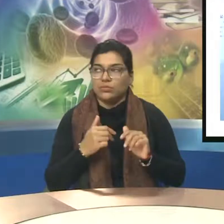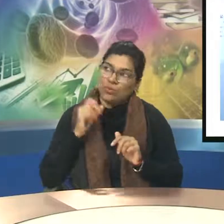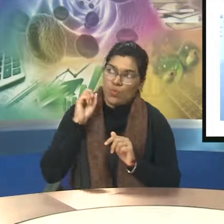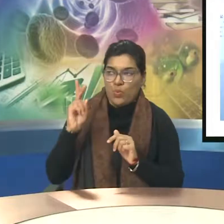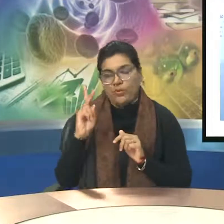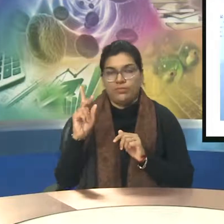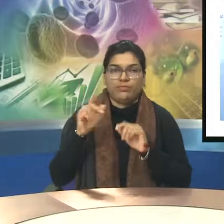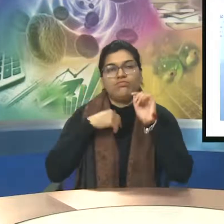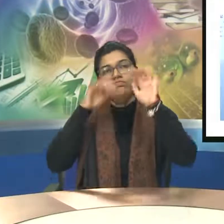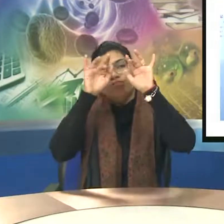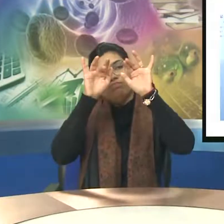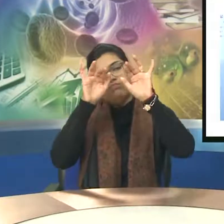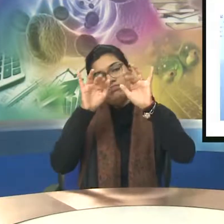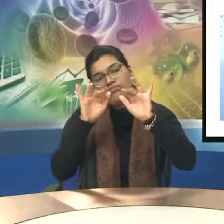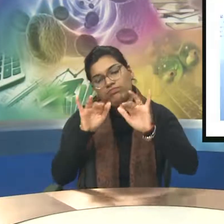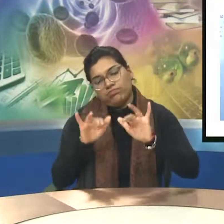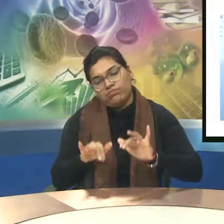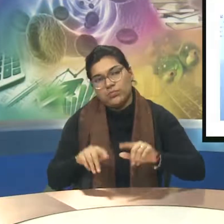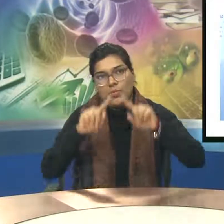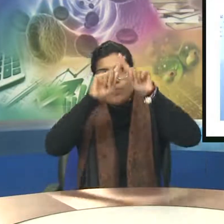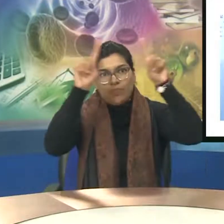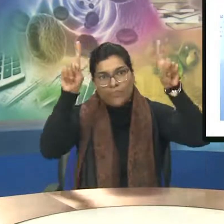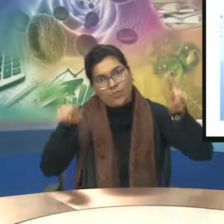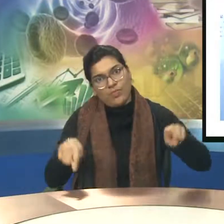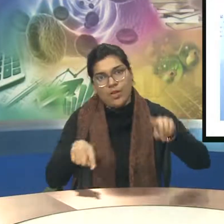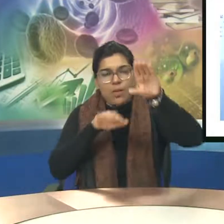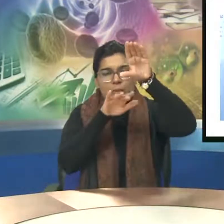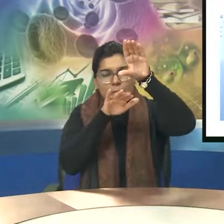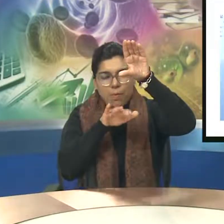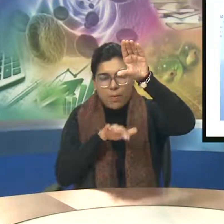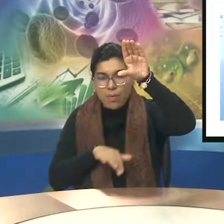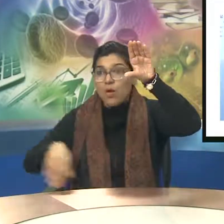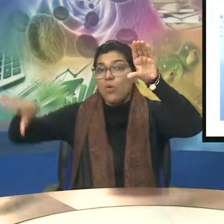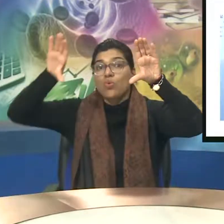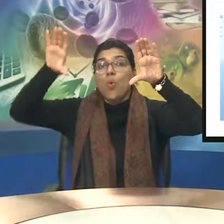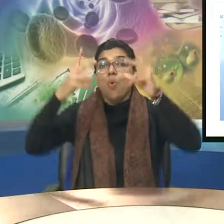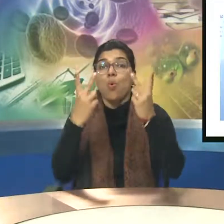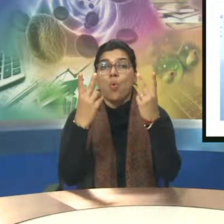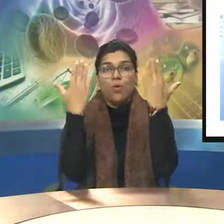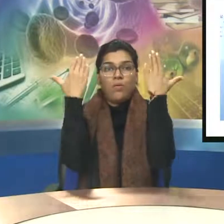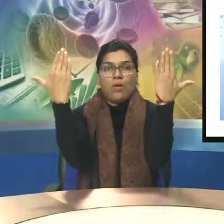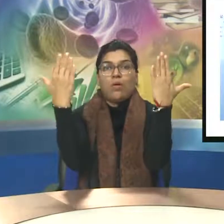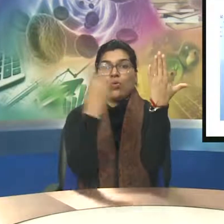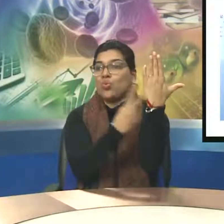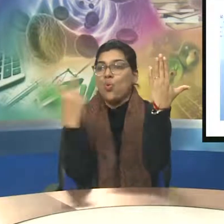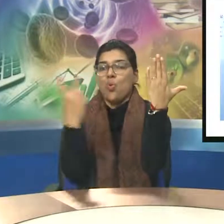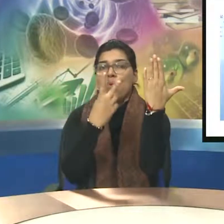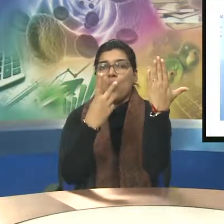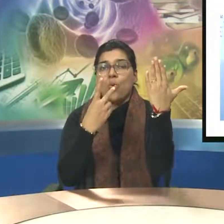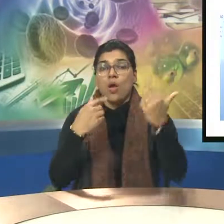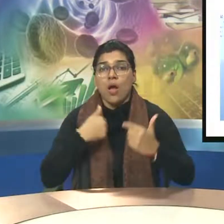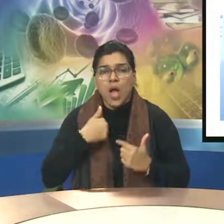For example, if your boss has told you that he wants a particular